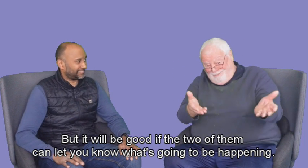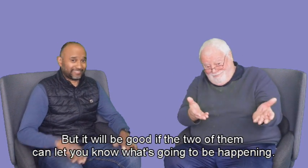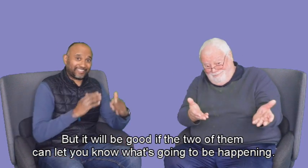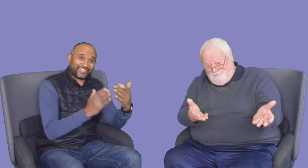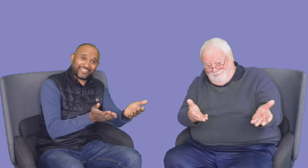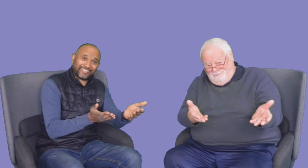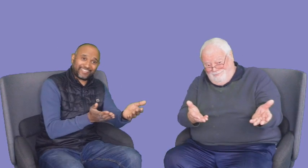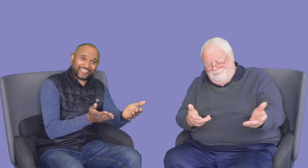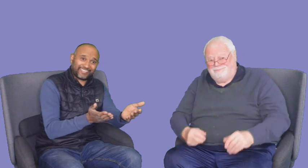happening.